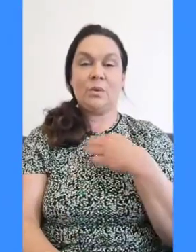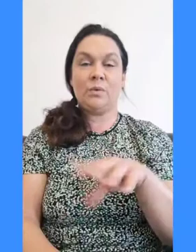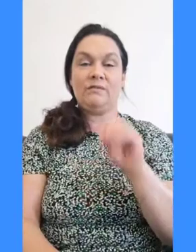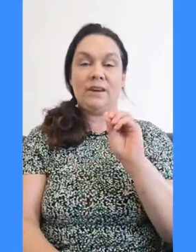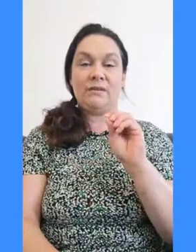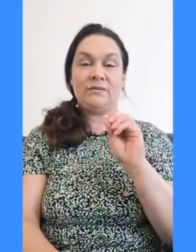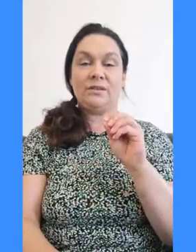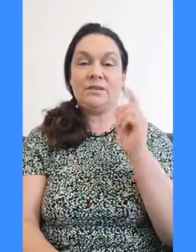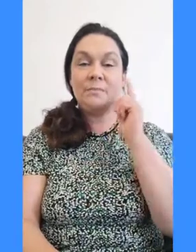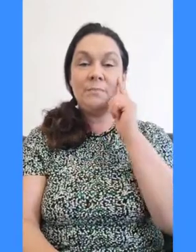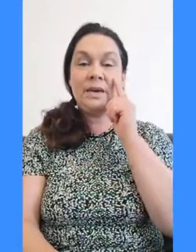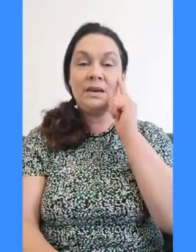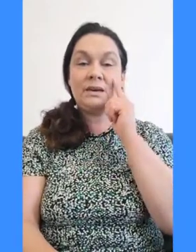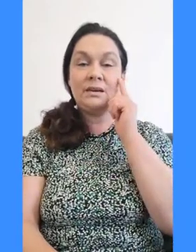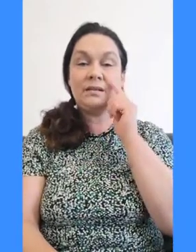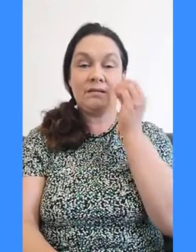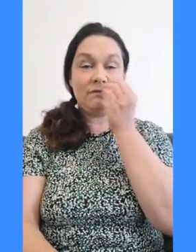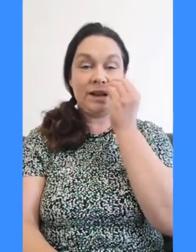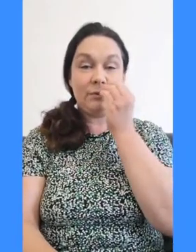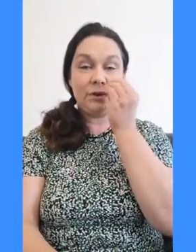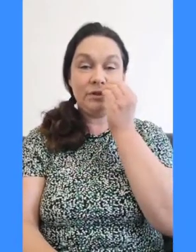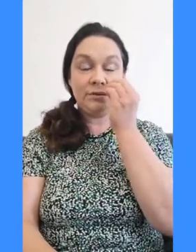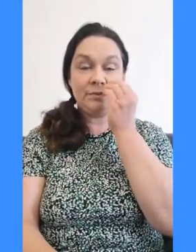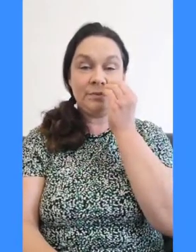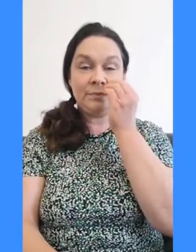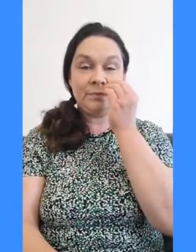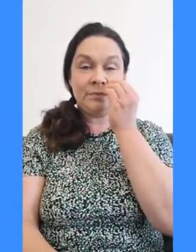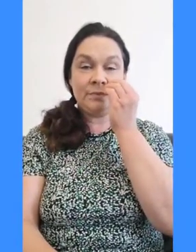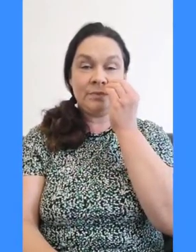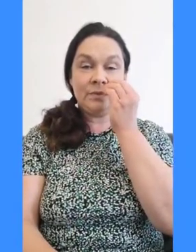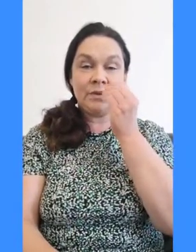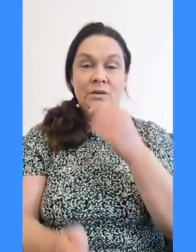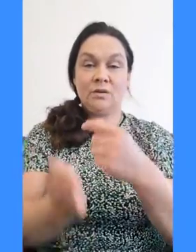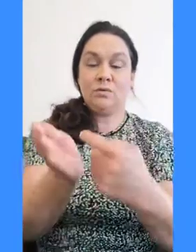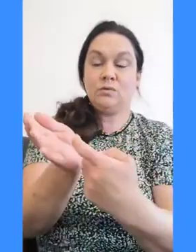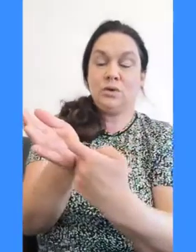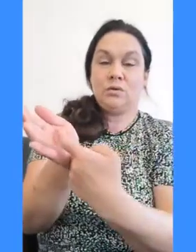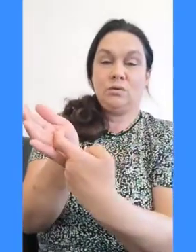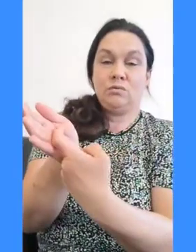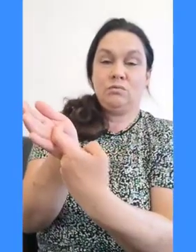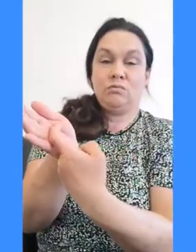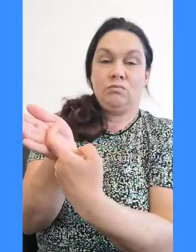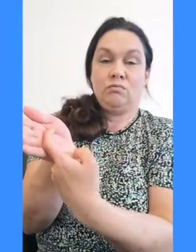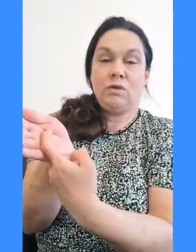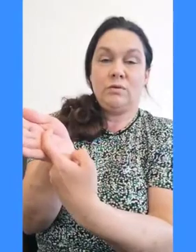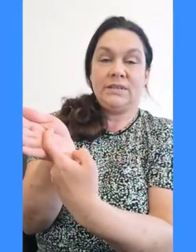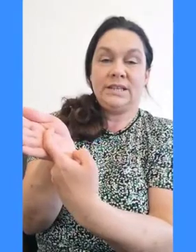We found some pink flowers called roses